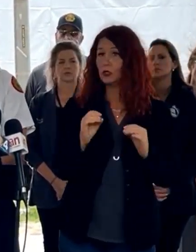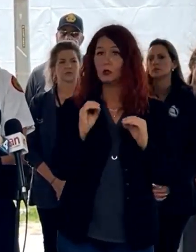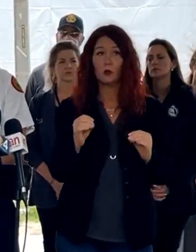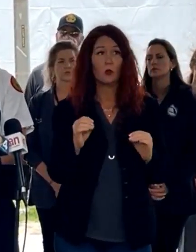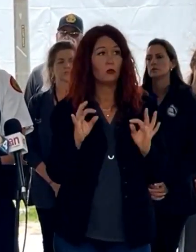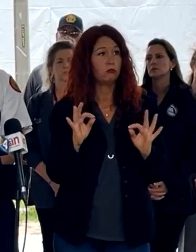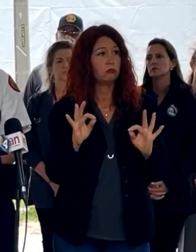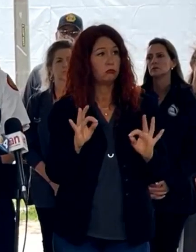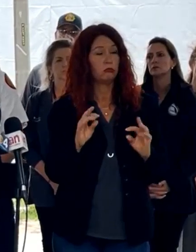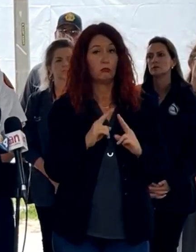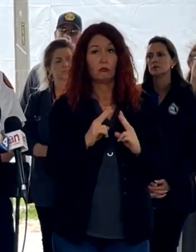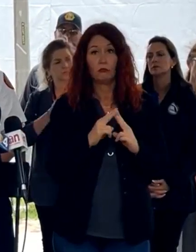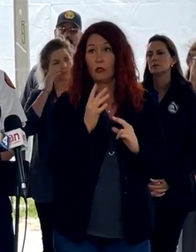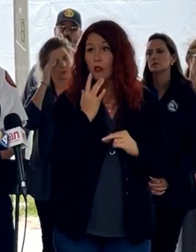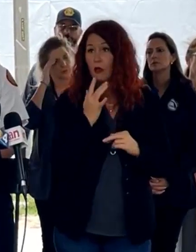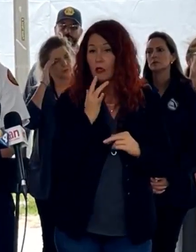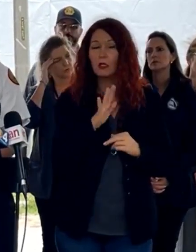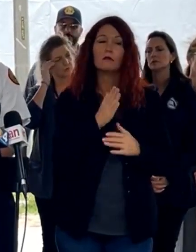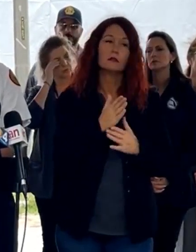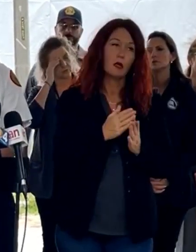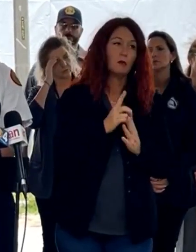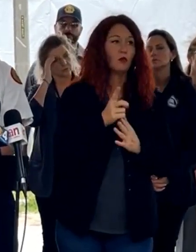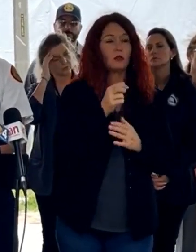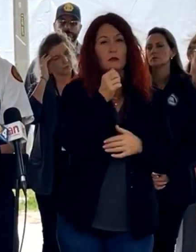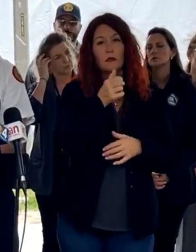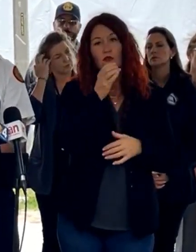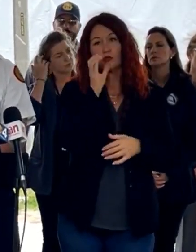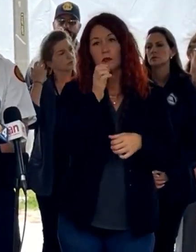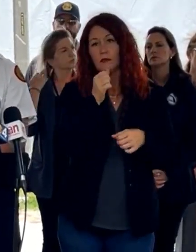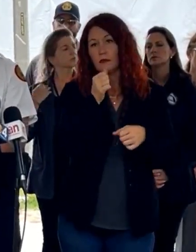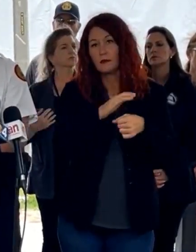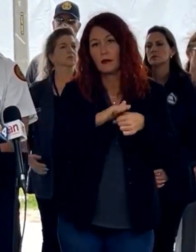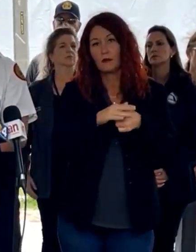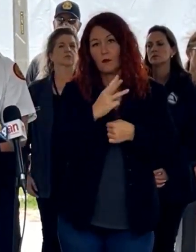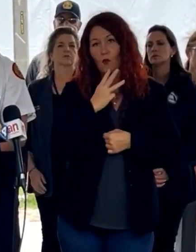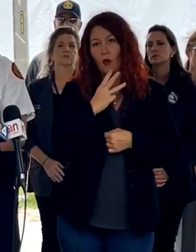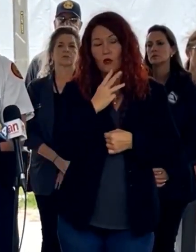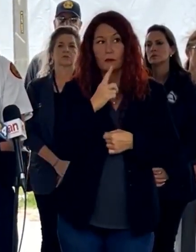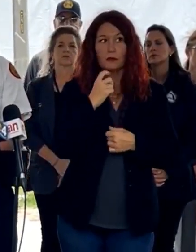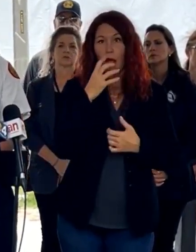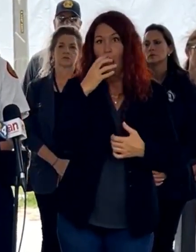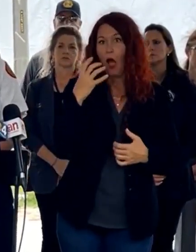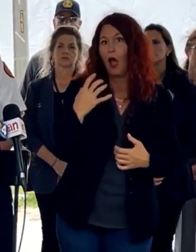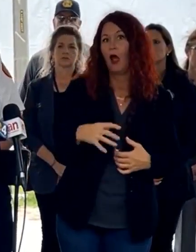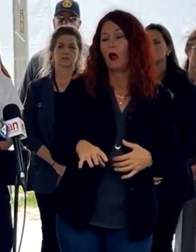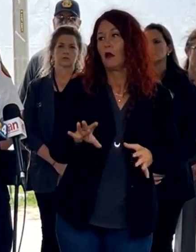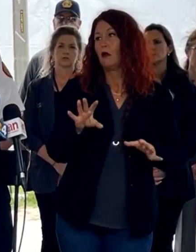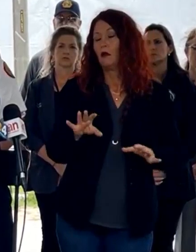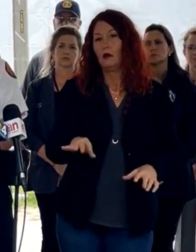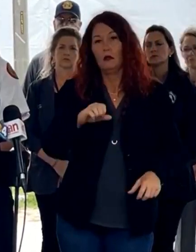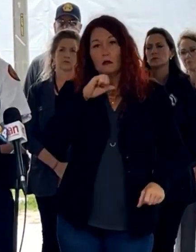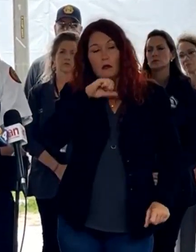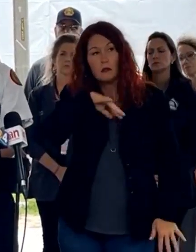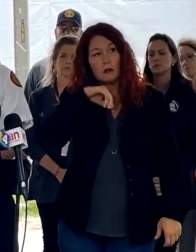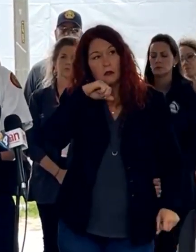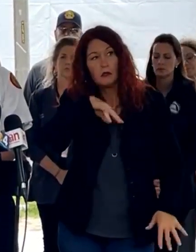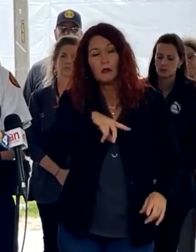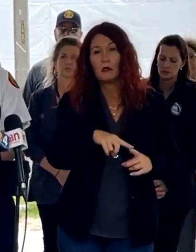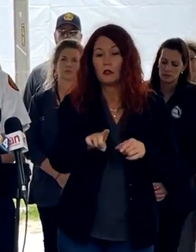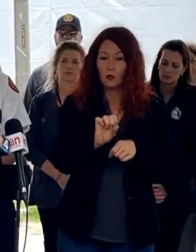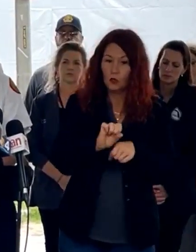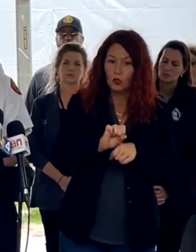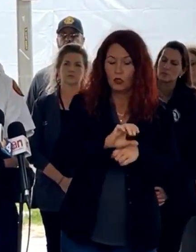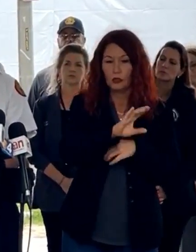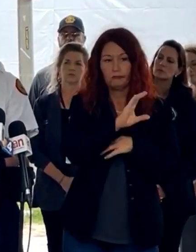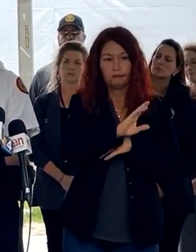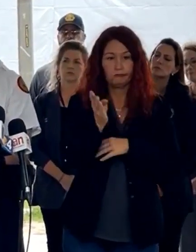firefighters. We've had some minor dehydration concerns. Obviously we're working around the clock. These brave men and women, we're